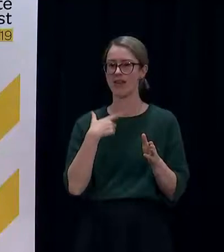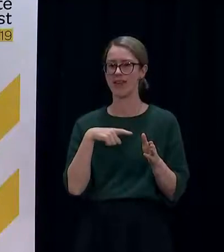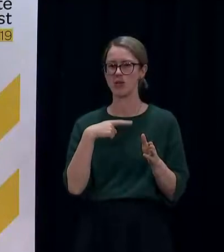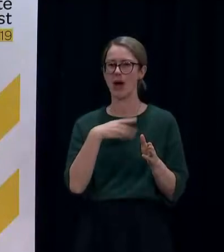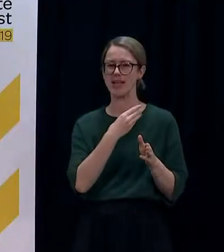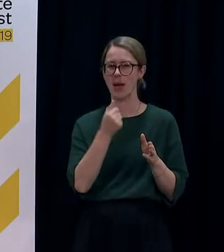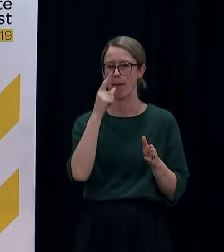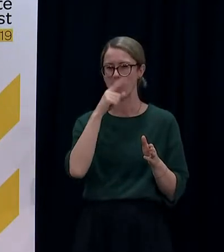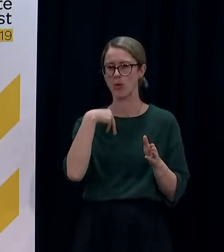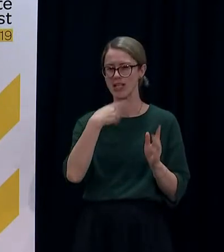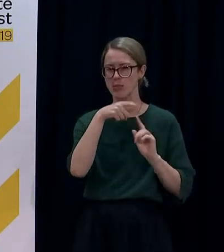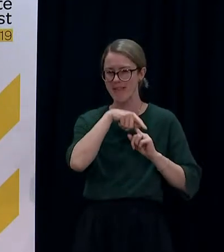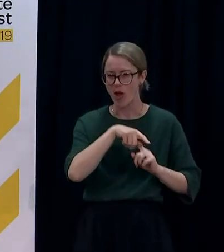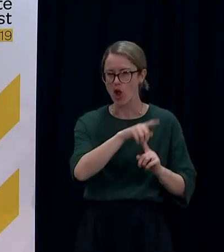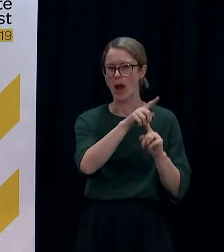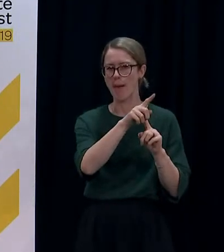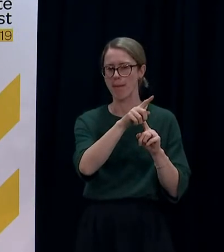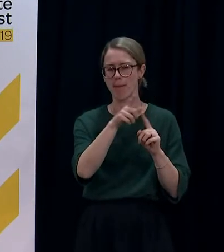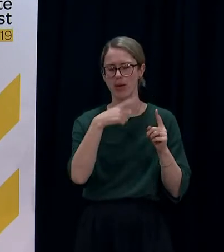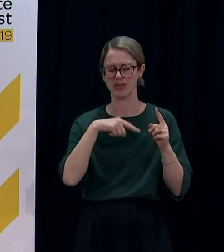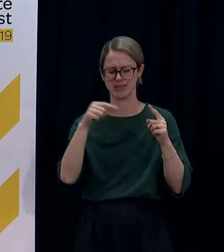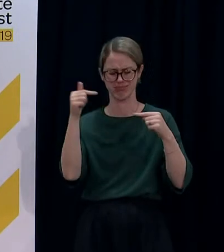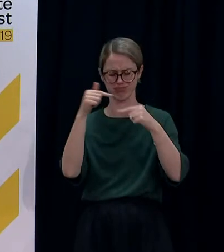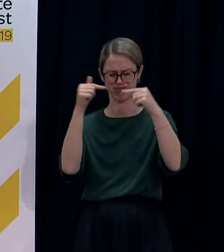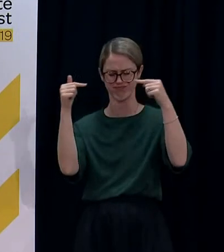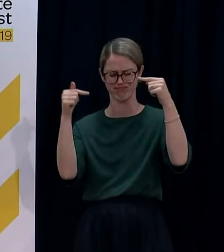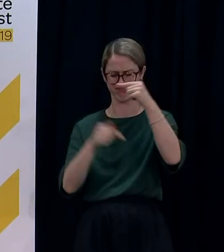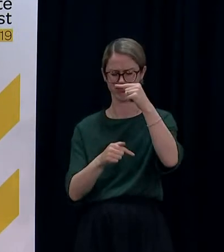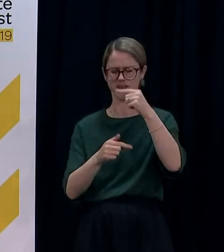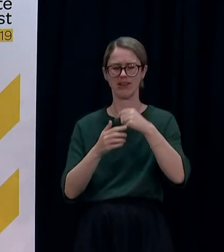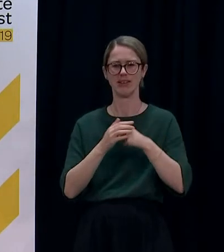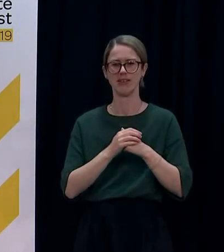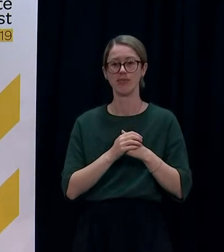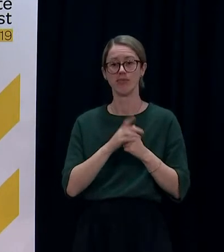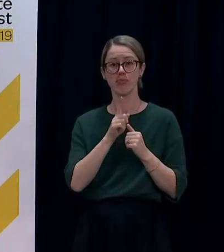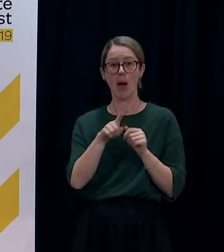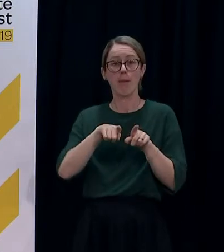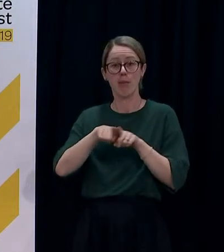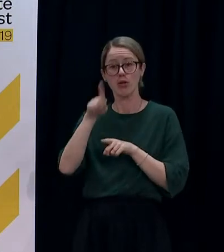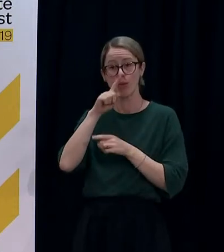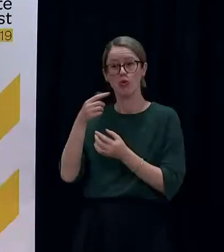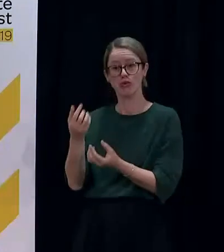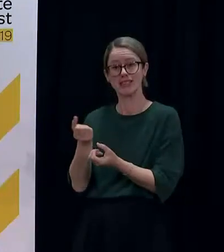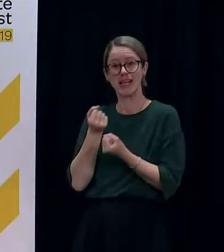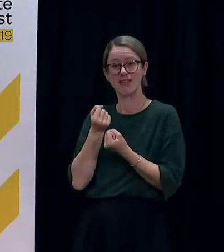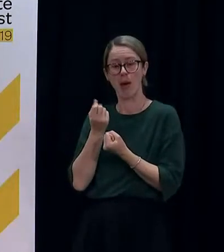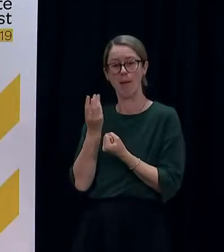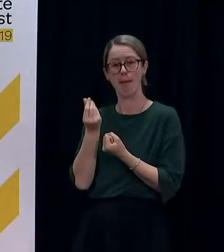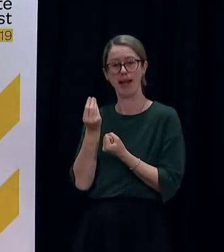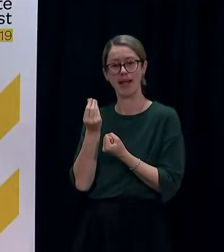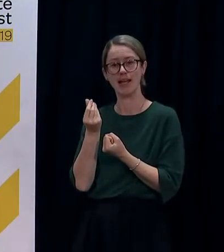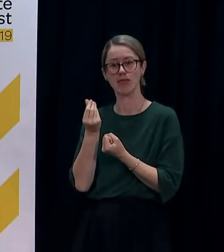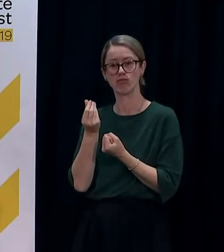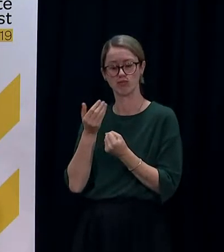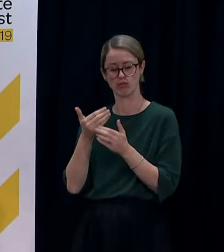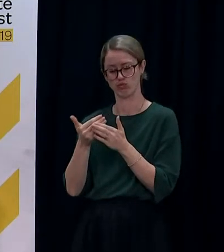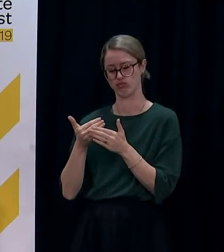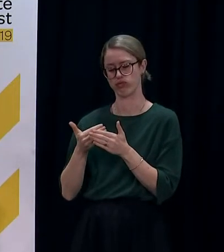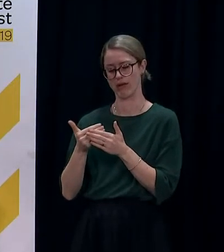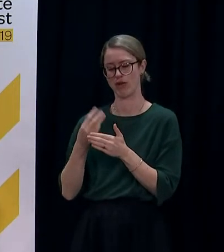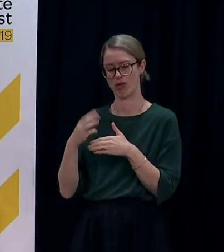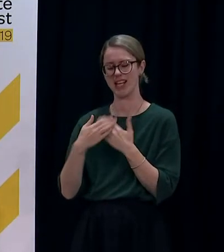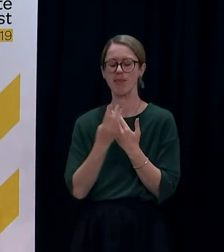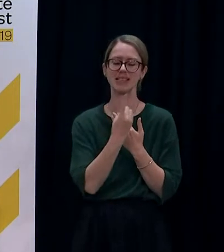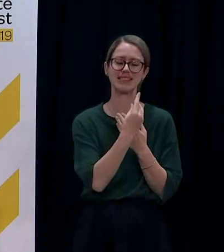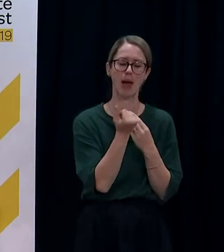they have to be followed up. But no, we're still getting the feedback. Most people are getting their applications processed within that period, but of course there'll be